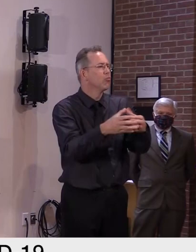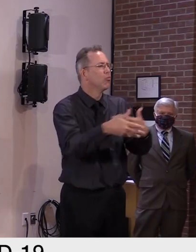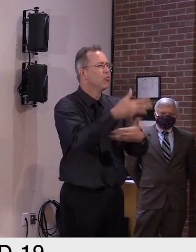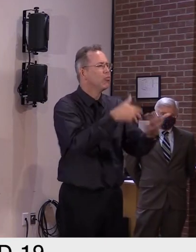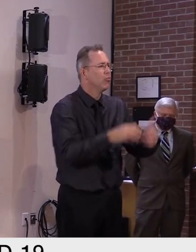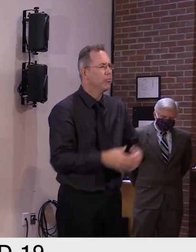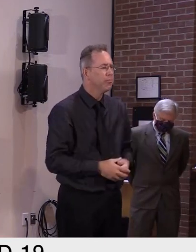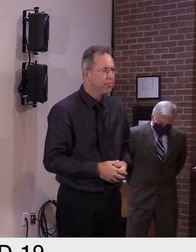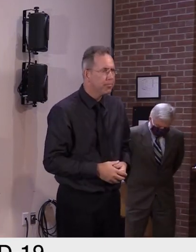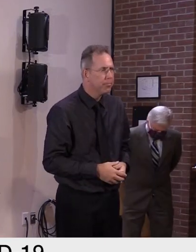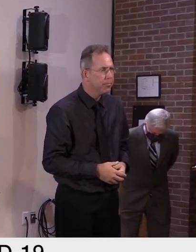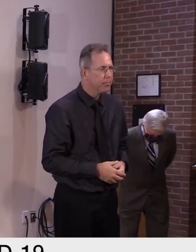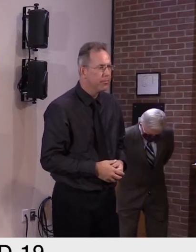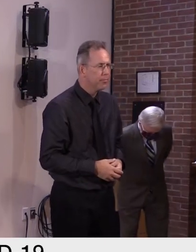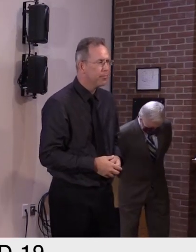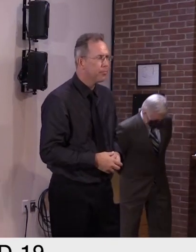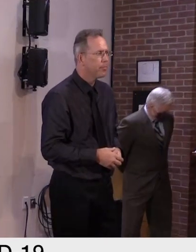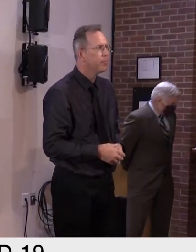Kat, WCAX.